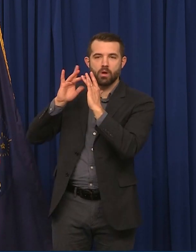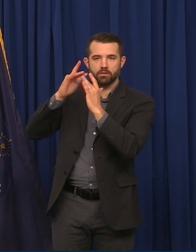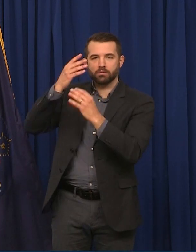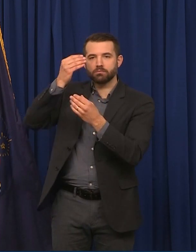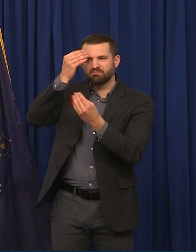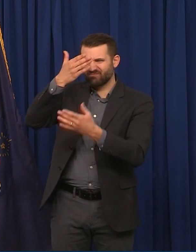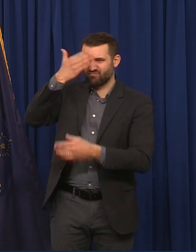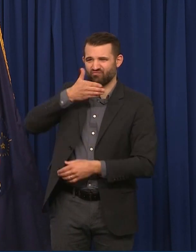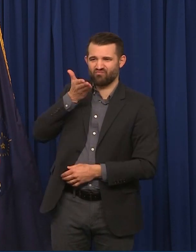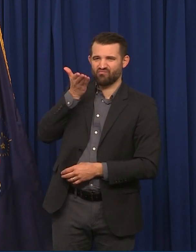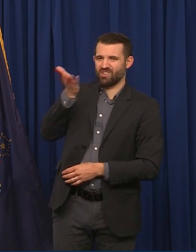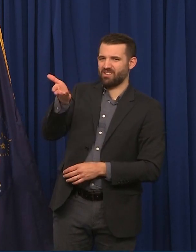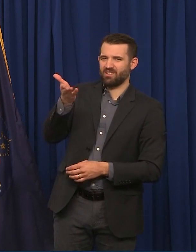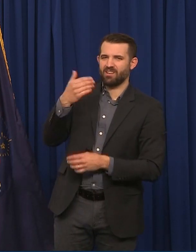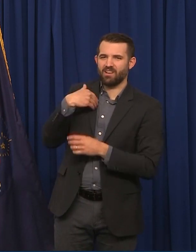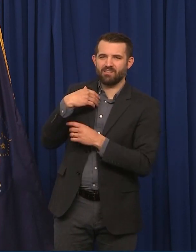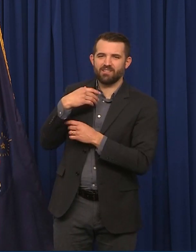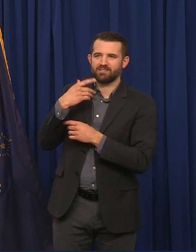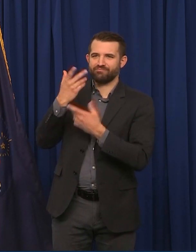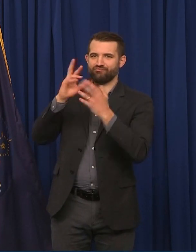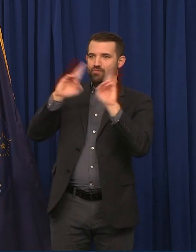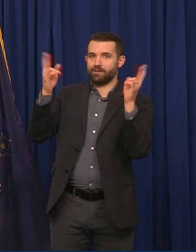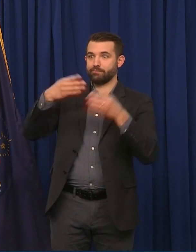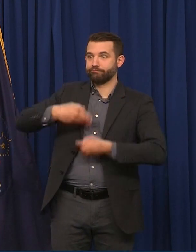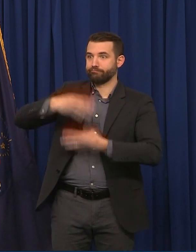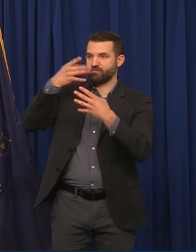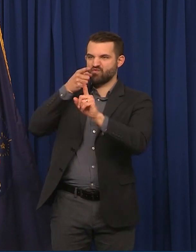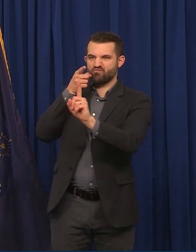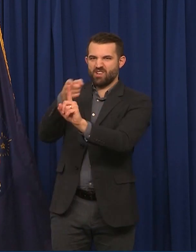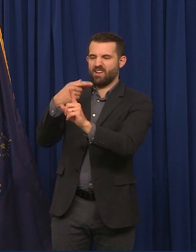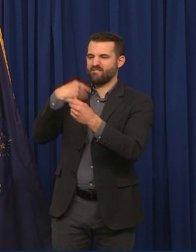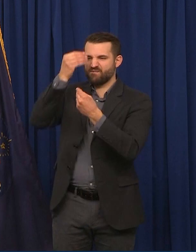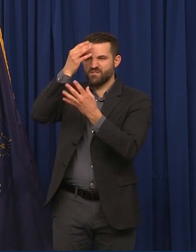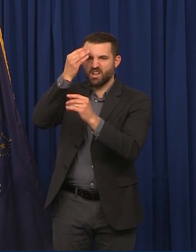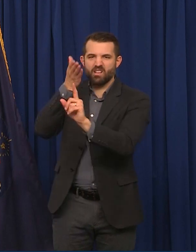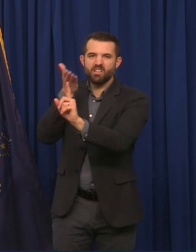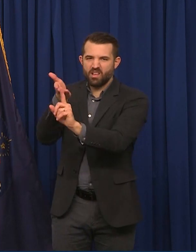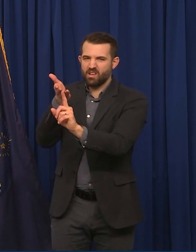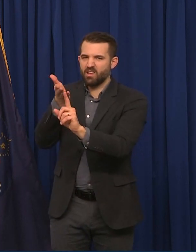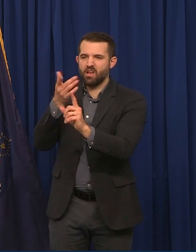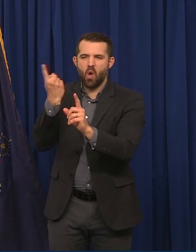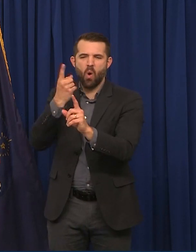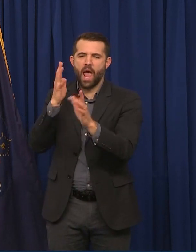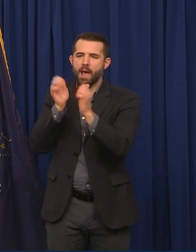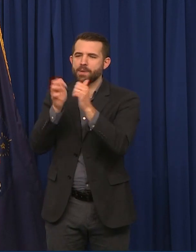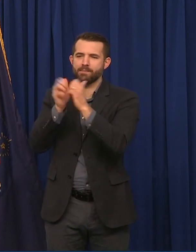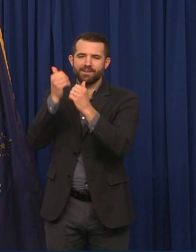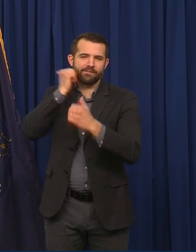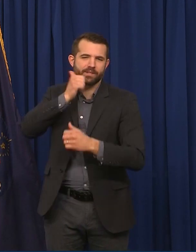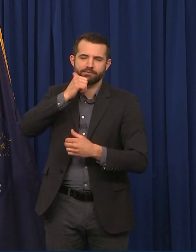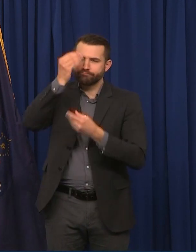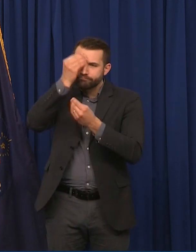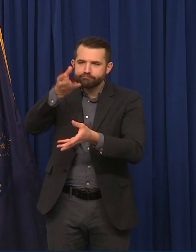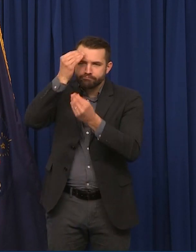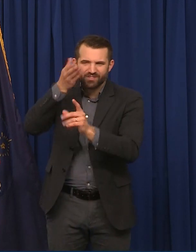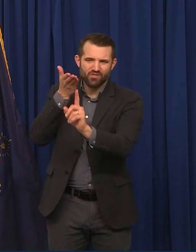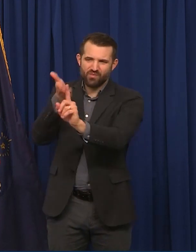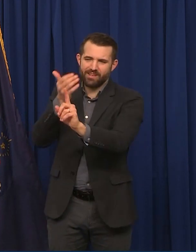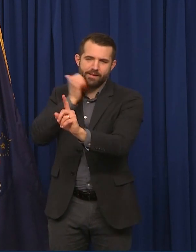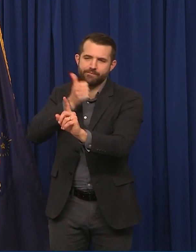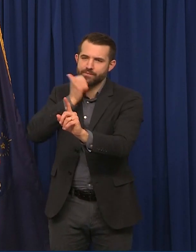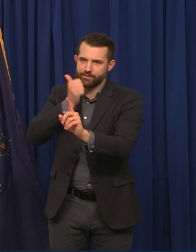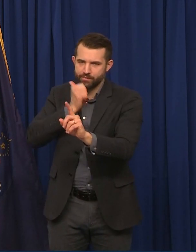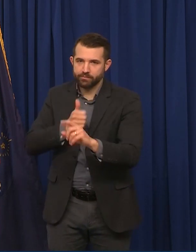that dashboard every day around noon. Now, Ethan, to your earlier question about guidance and cooperation with the Department of